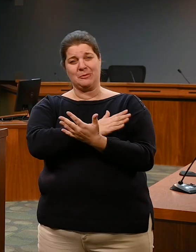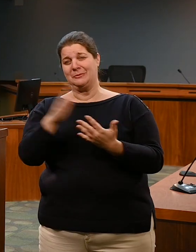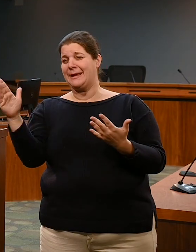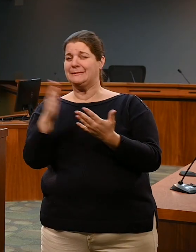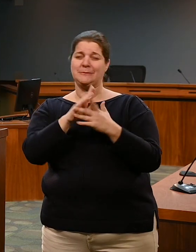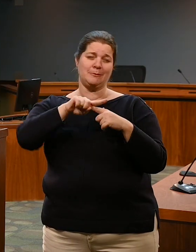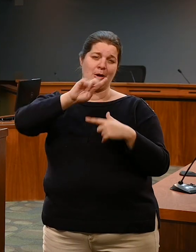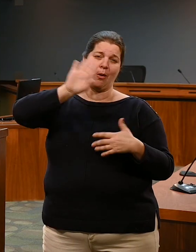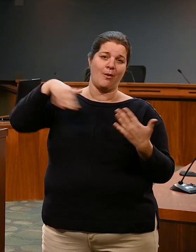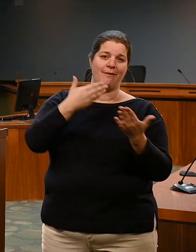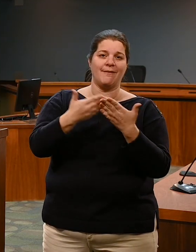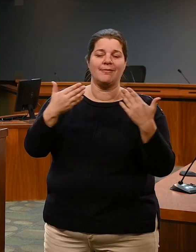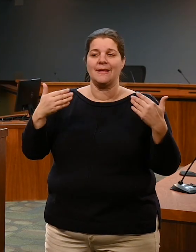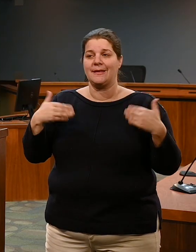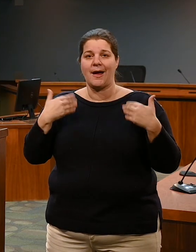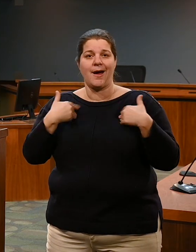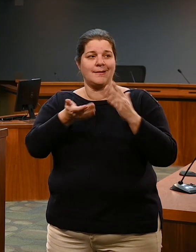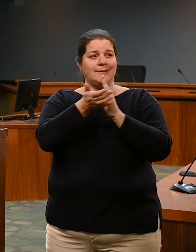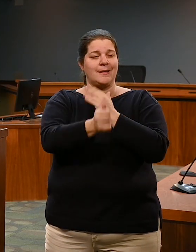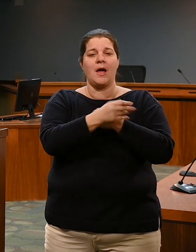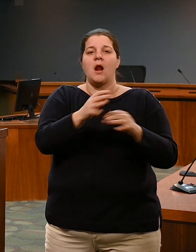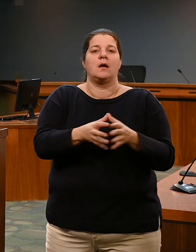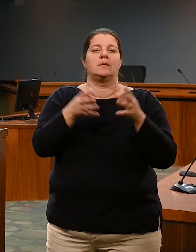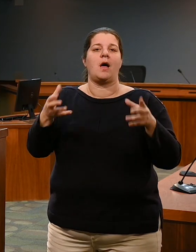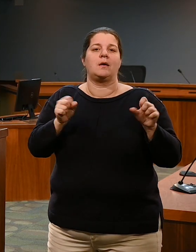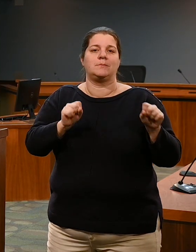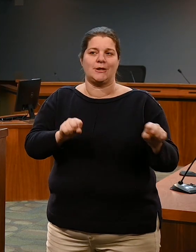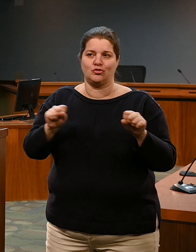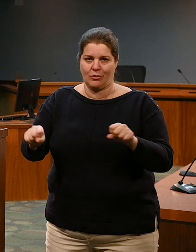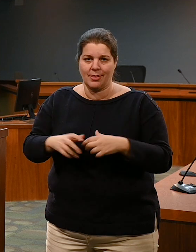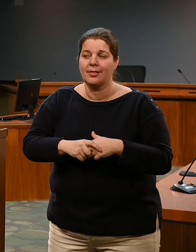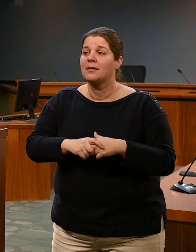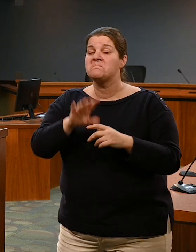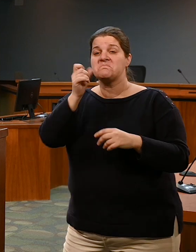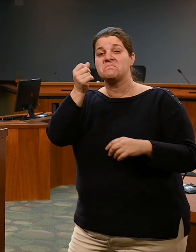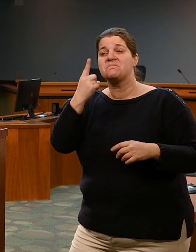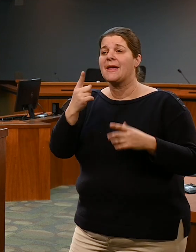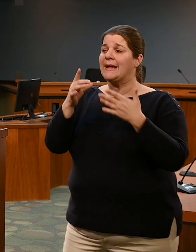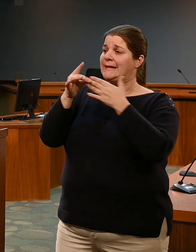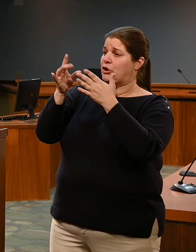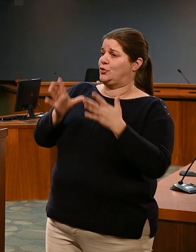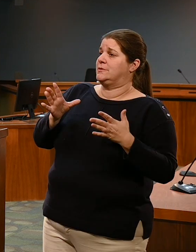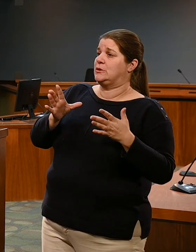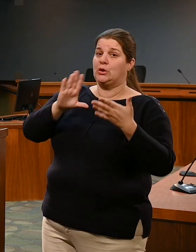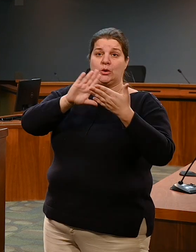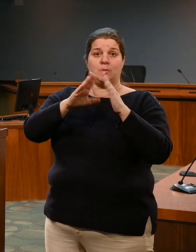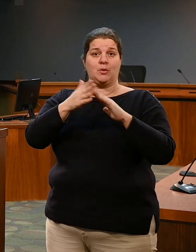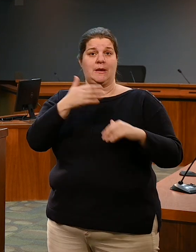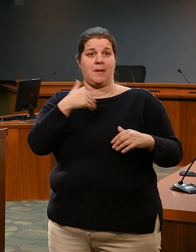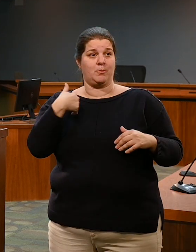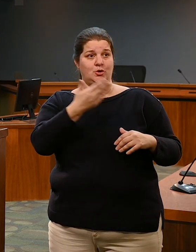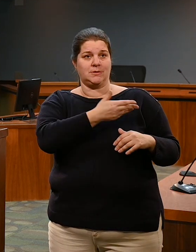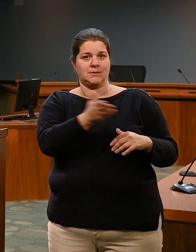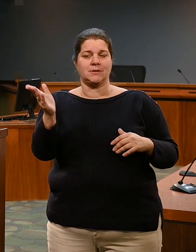of boundless potential. As leaders, educators, and community members, it is our responsibility,